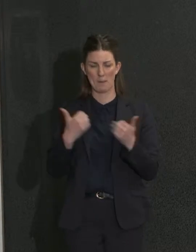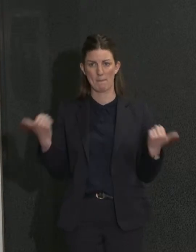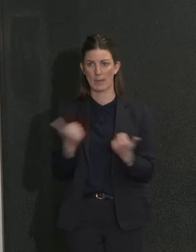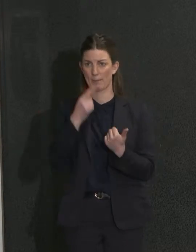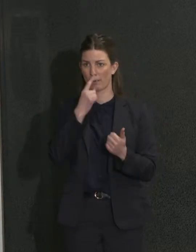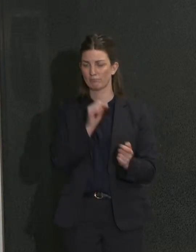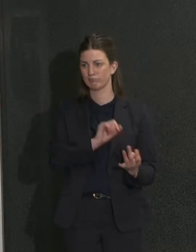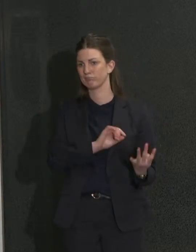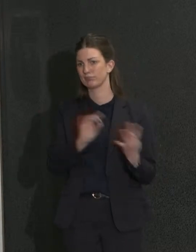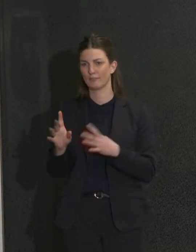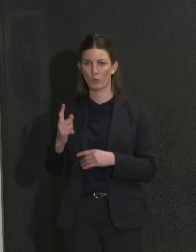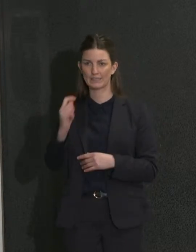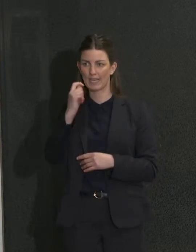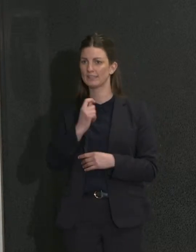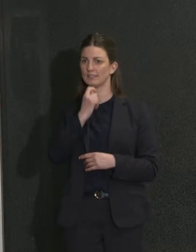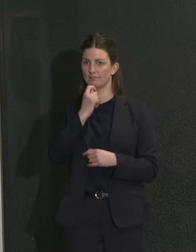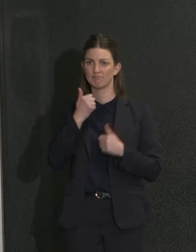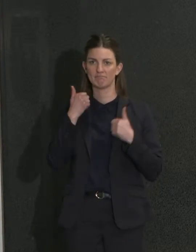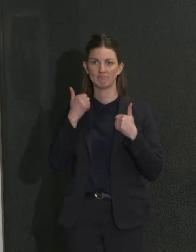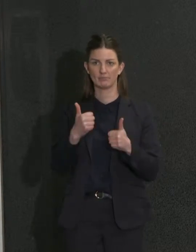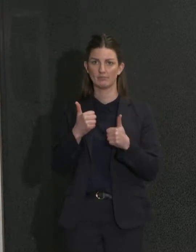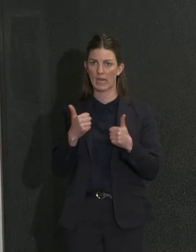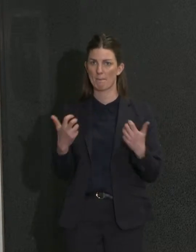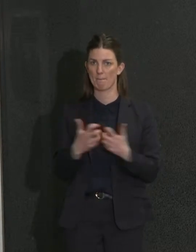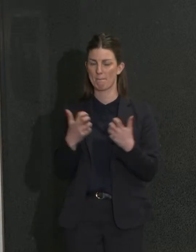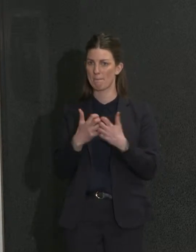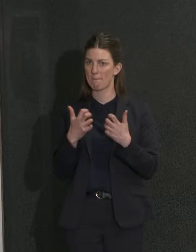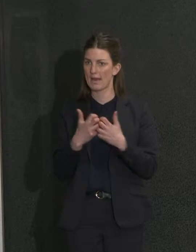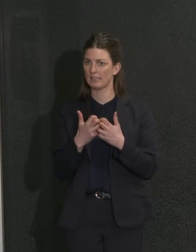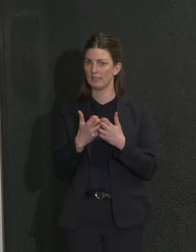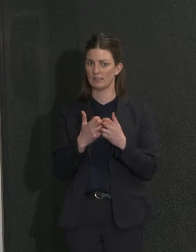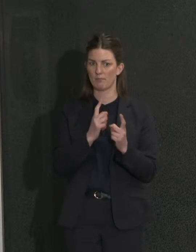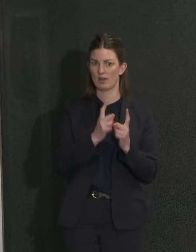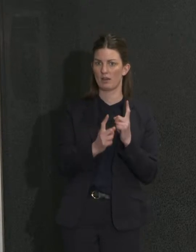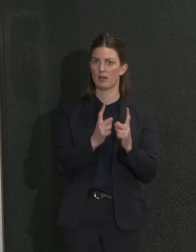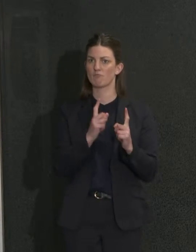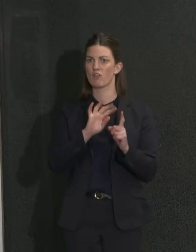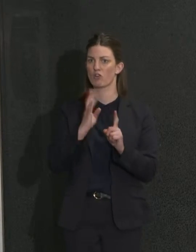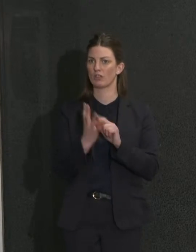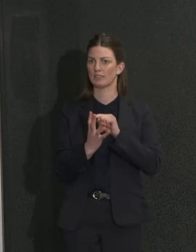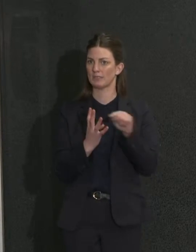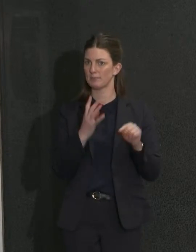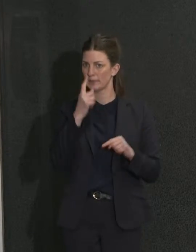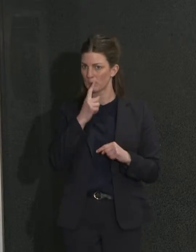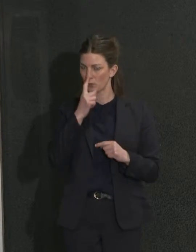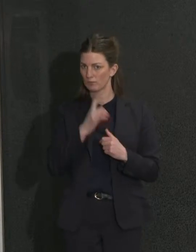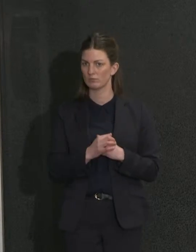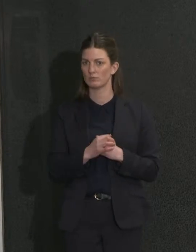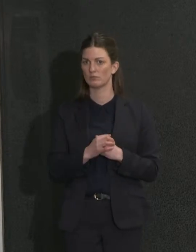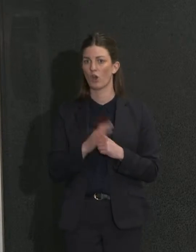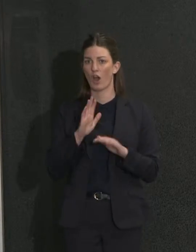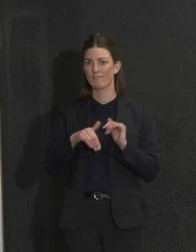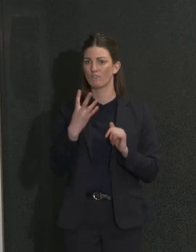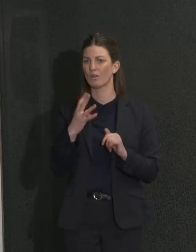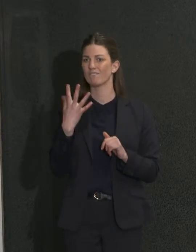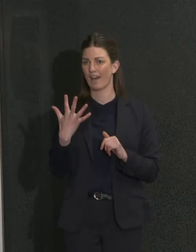with a significant number of primary close contacts. With over 43,000 test results today,